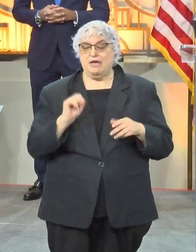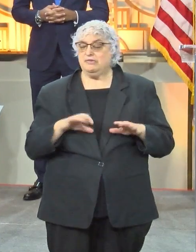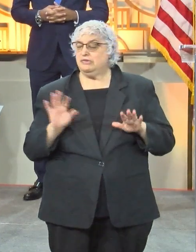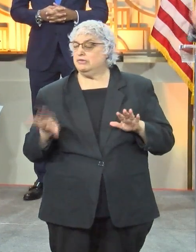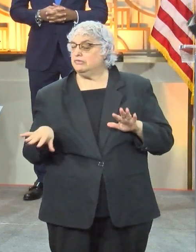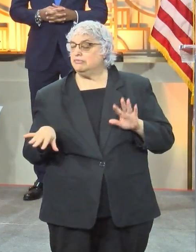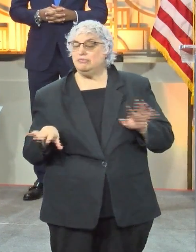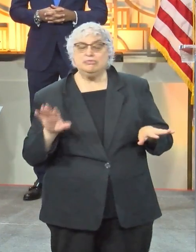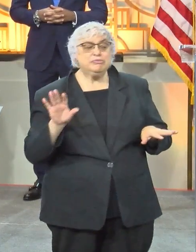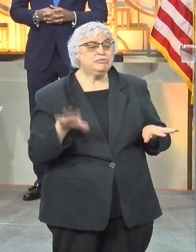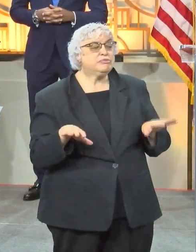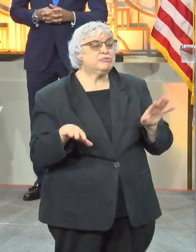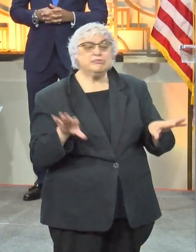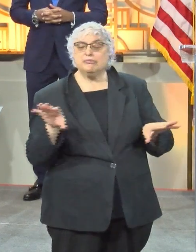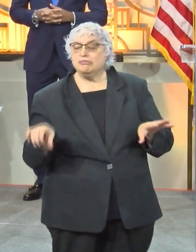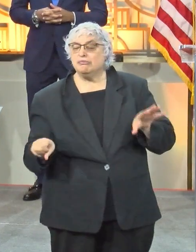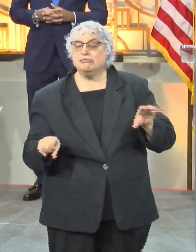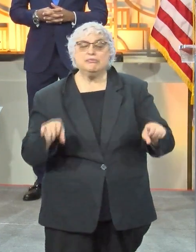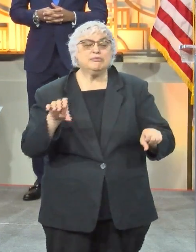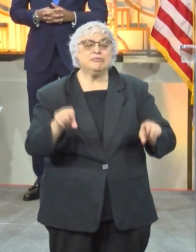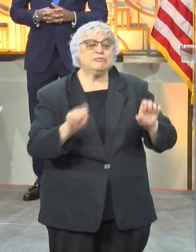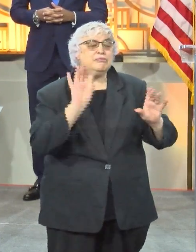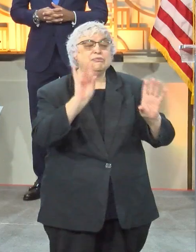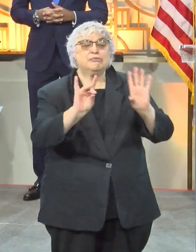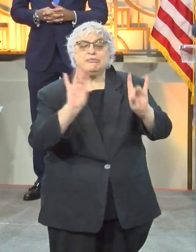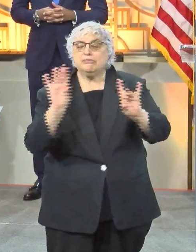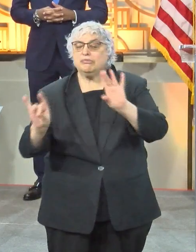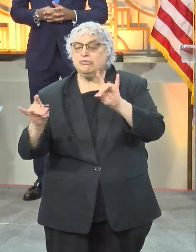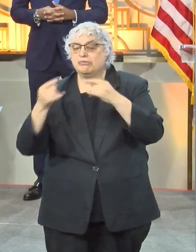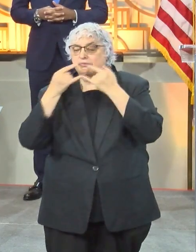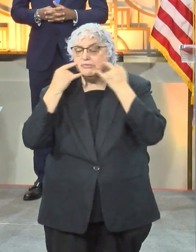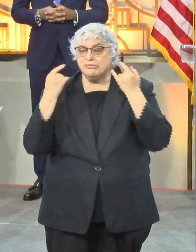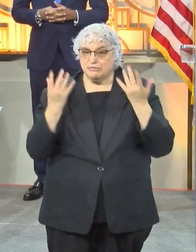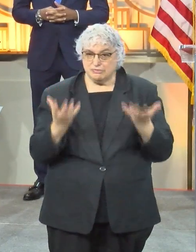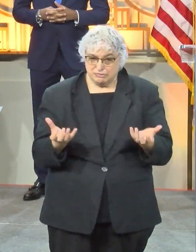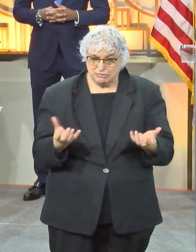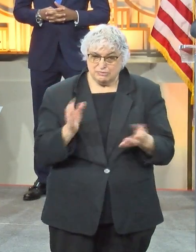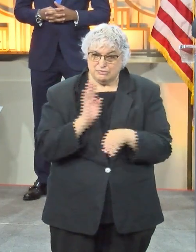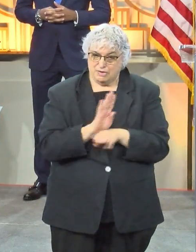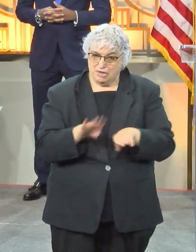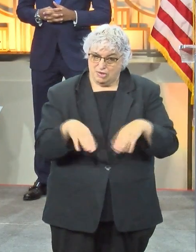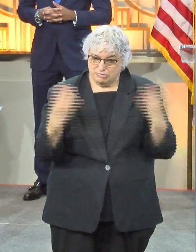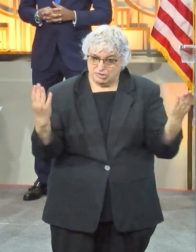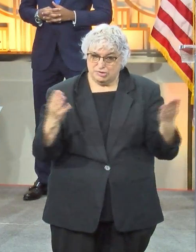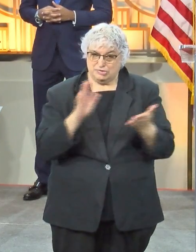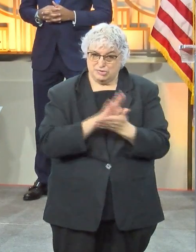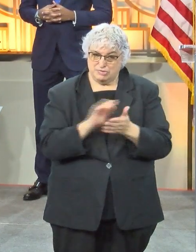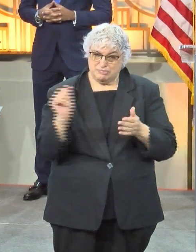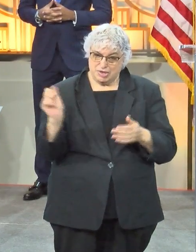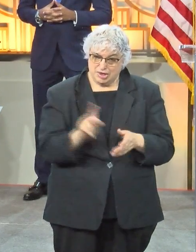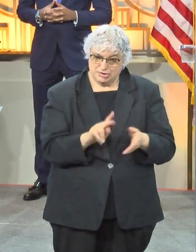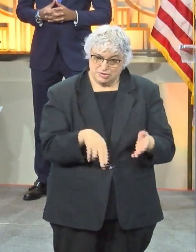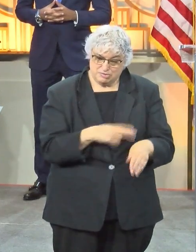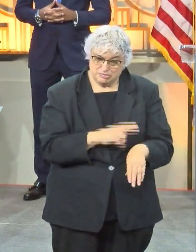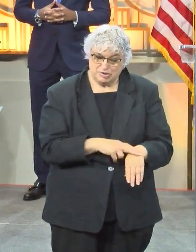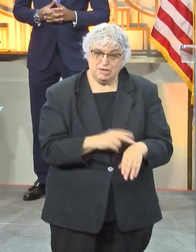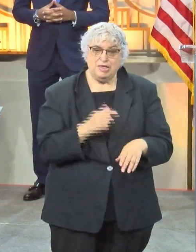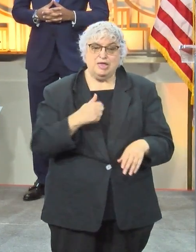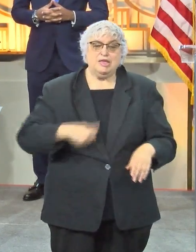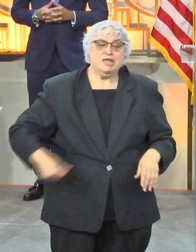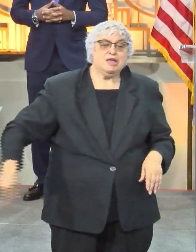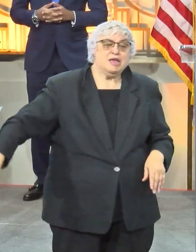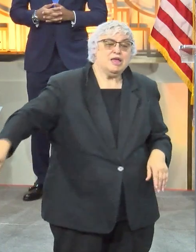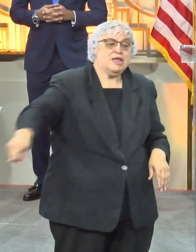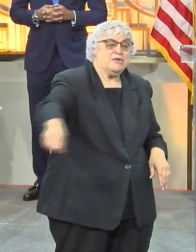continue spreading. We have got to, if we want to stop wearing masks, if we want to have our businesses open, if we want to have the schools back to normal, we as a community,